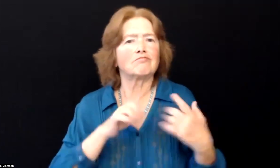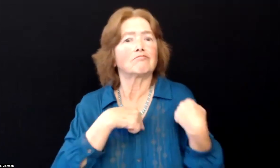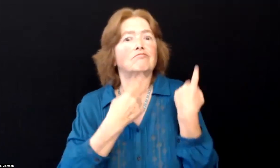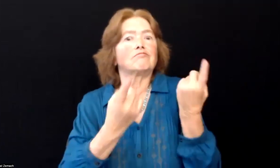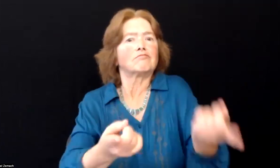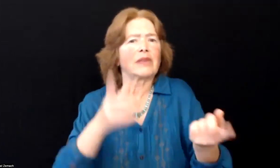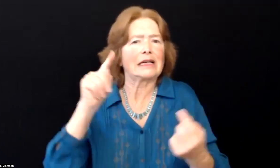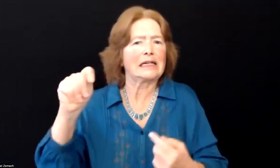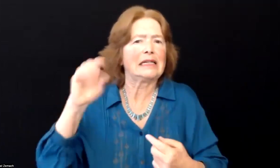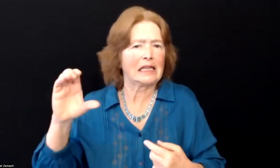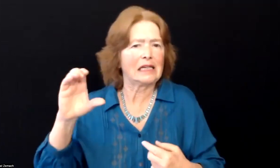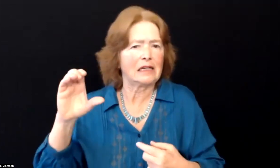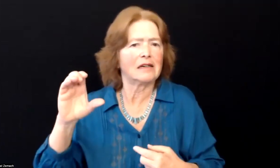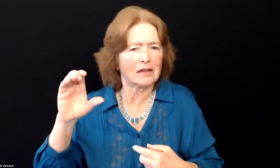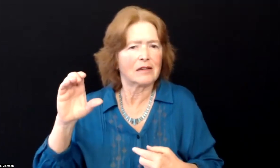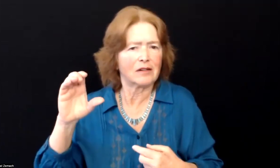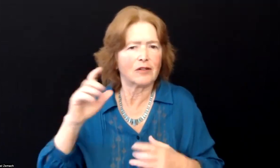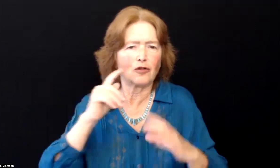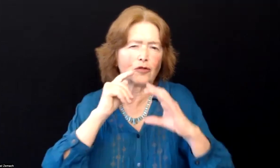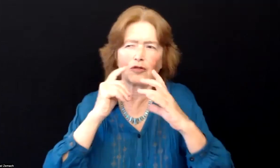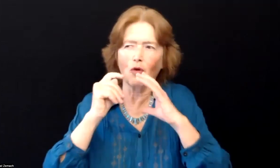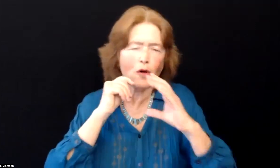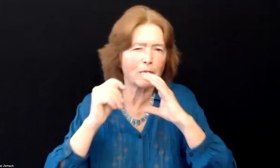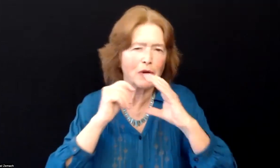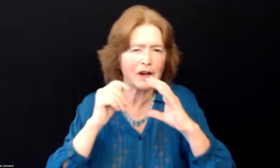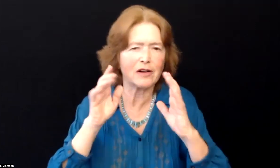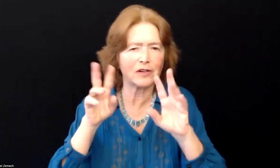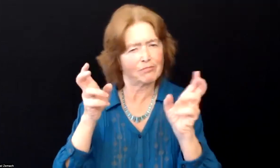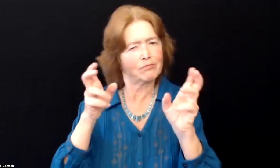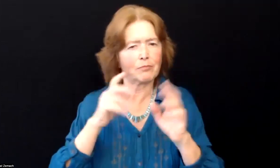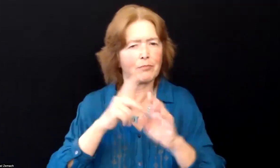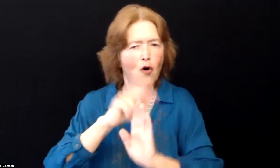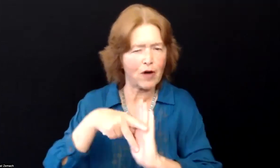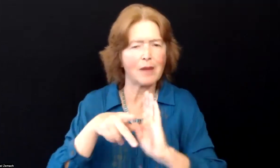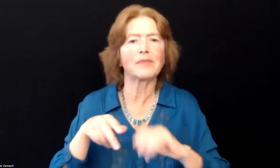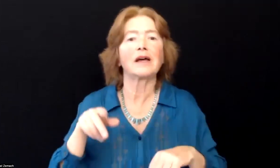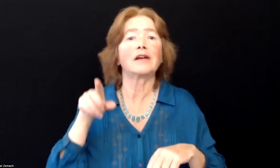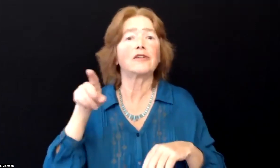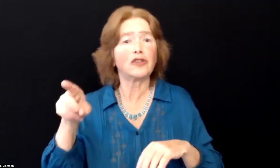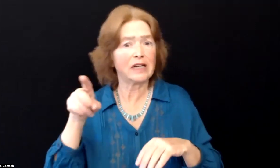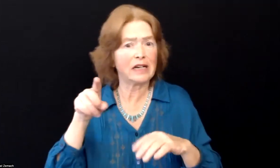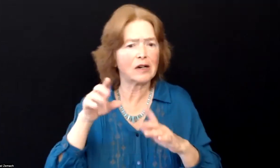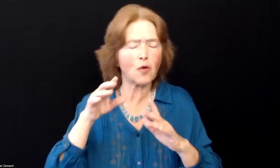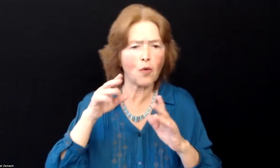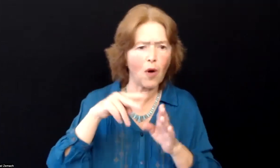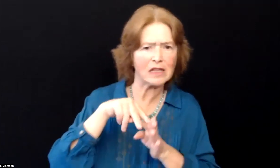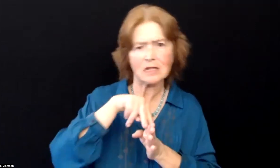It's been total communication, which kind of means signing and talking at the same